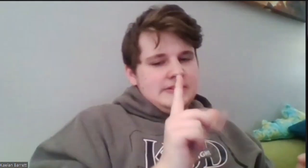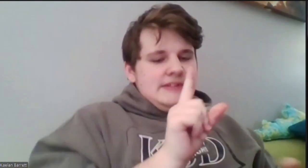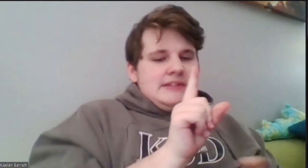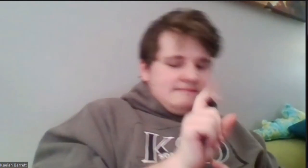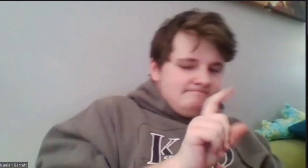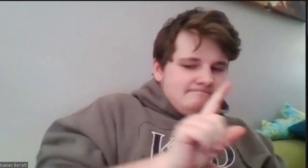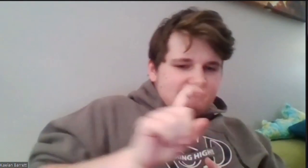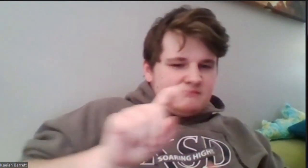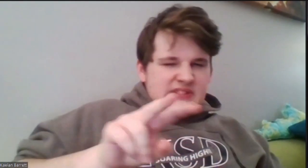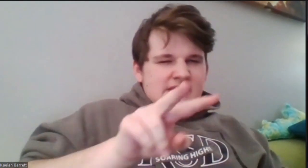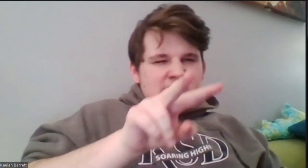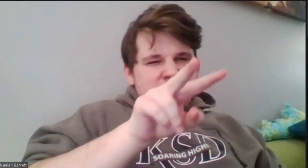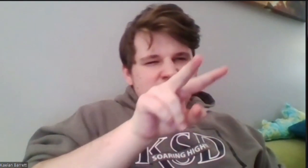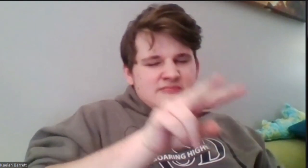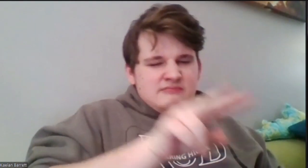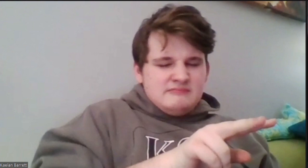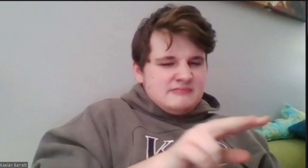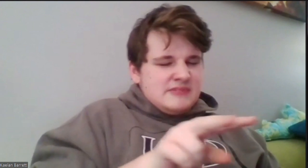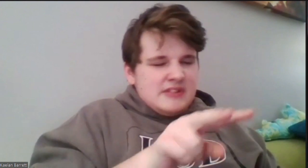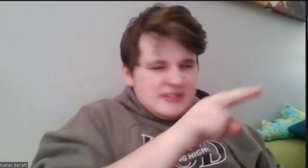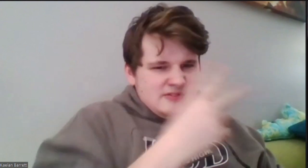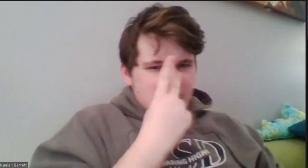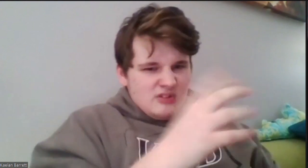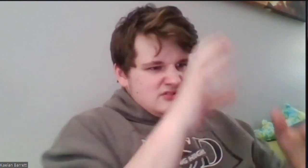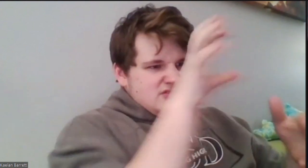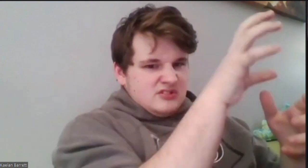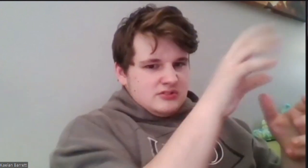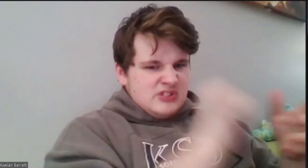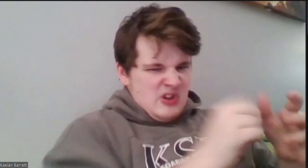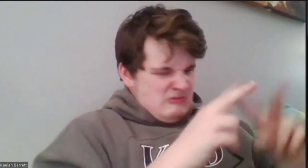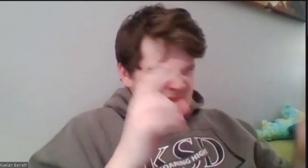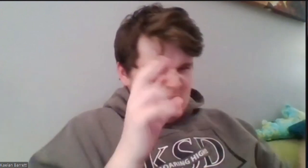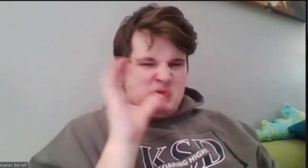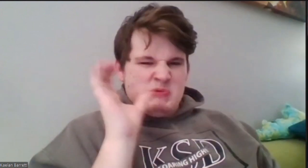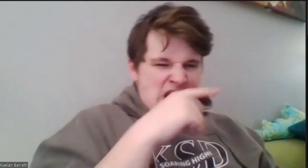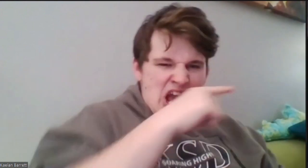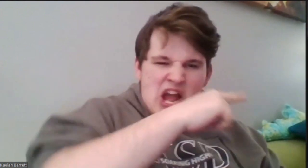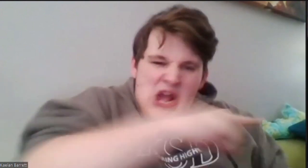All right. So his brother leaves. He's watched him go.